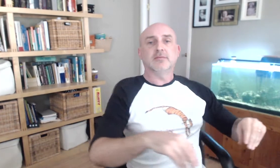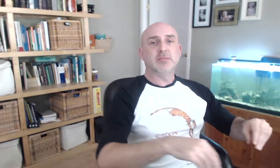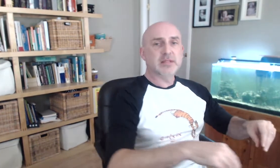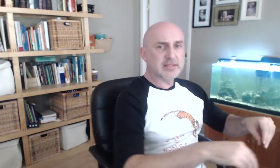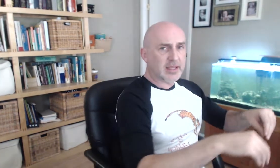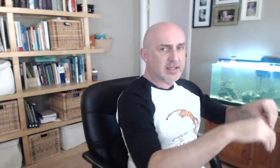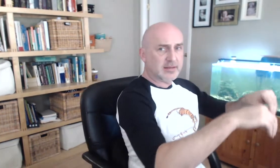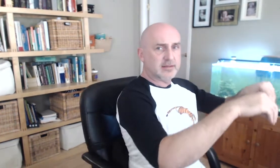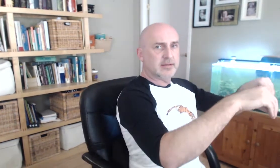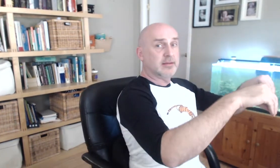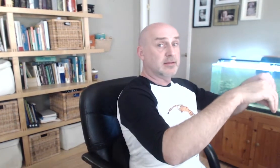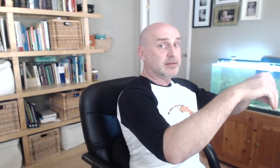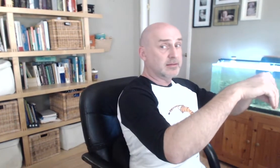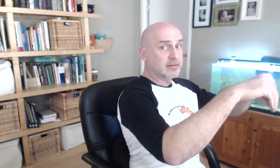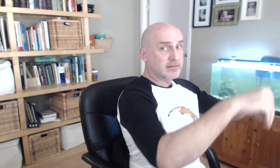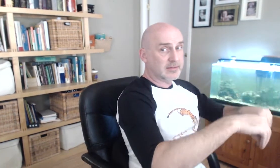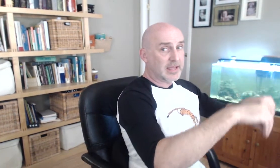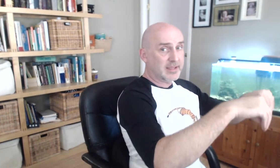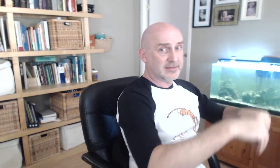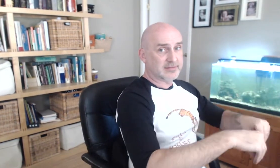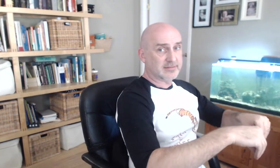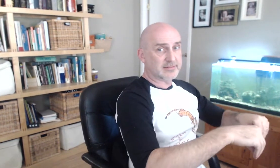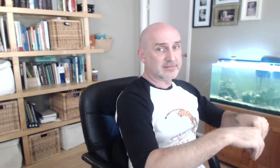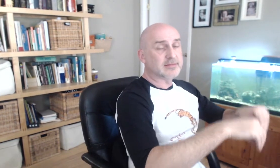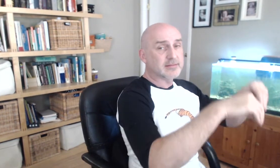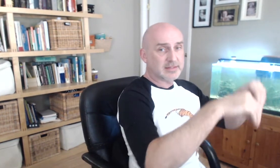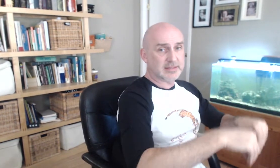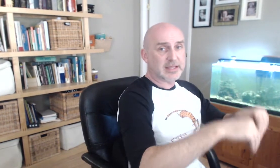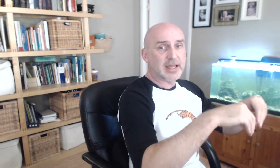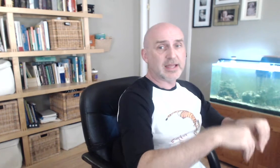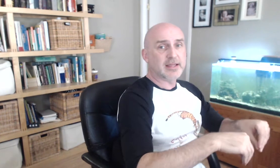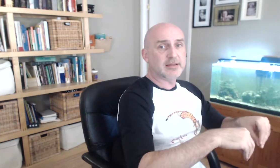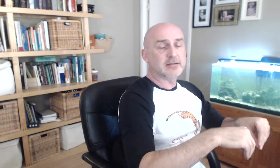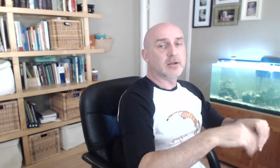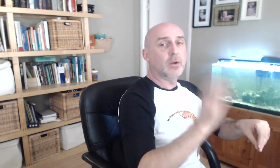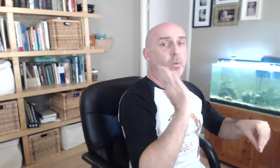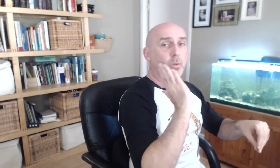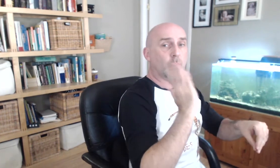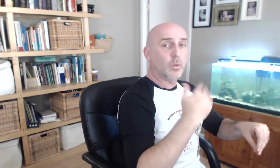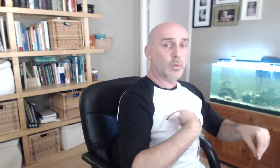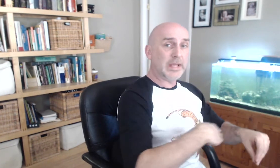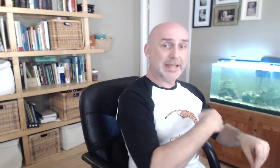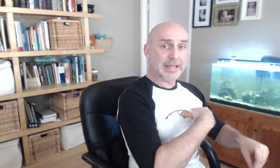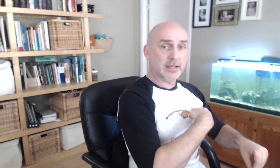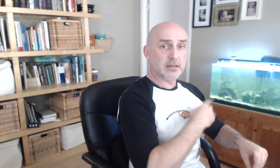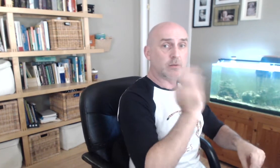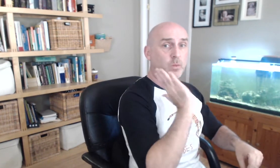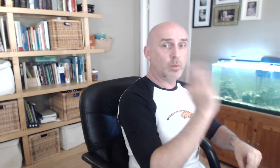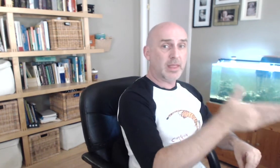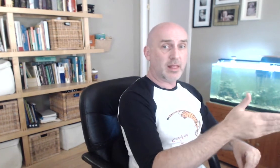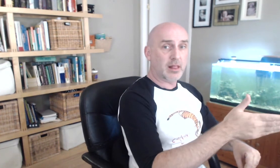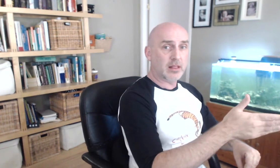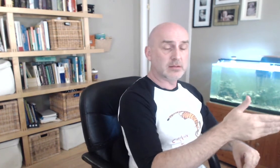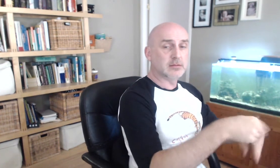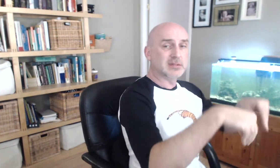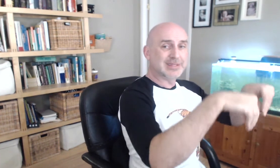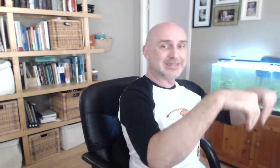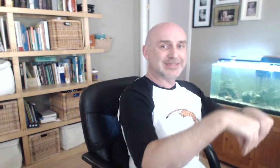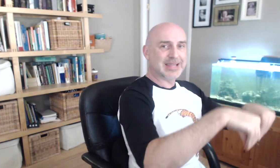the other side, dye. Going to dye. We will